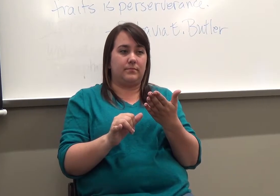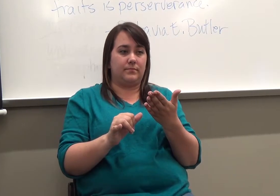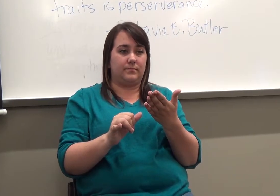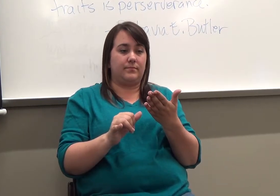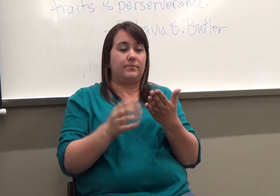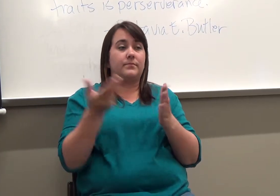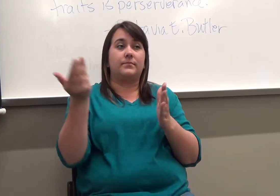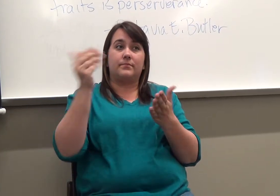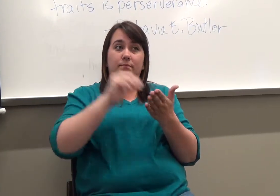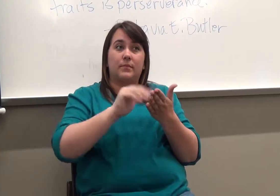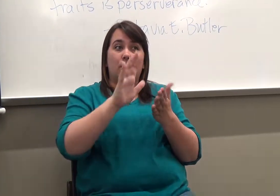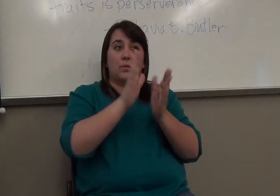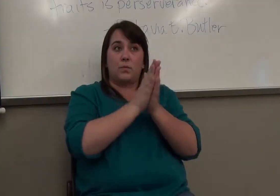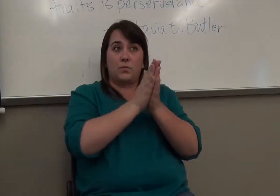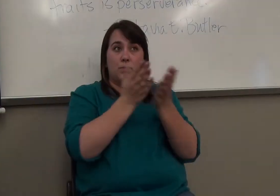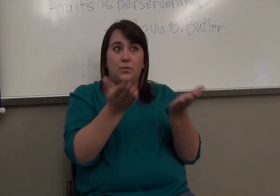Again, your book has these